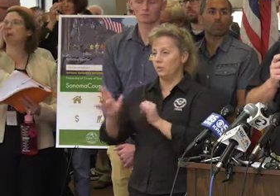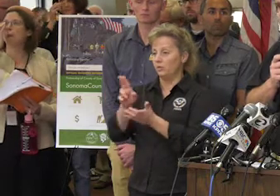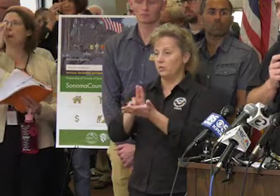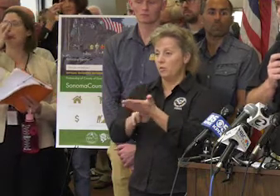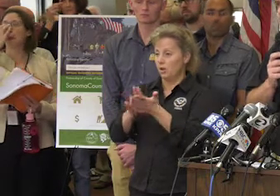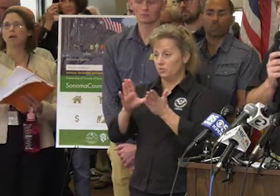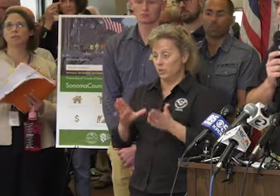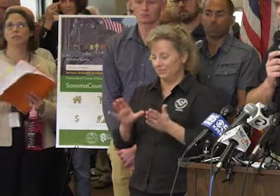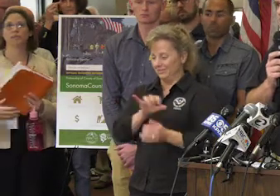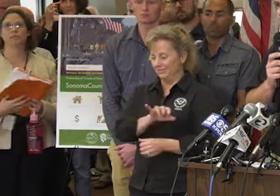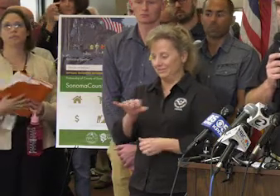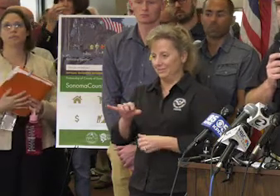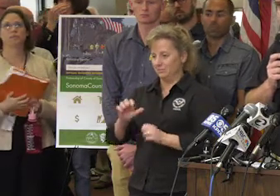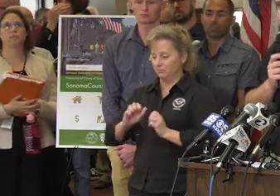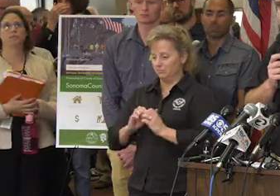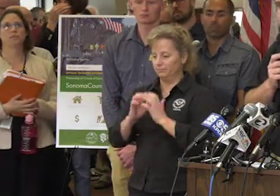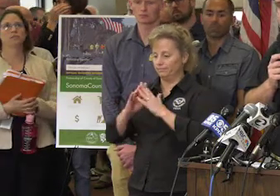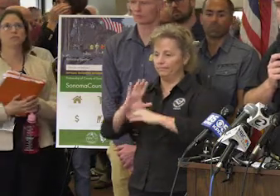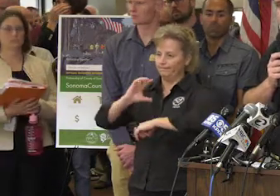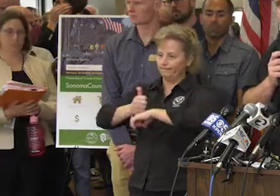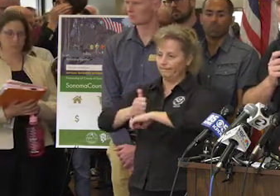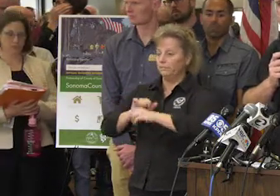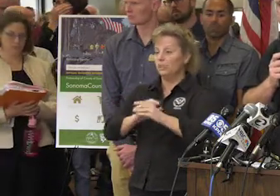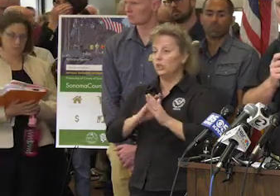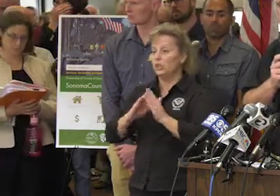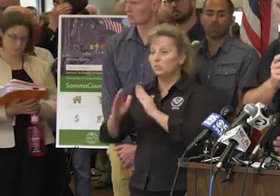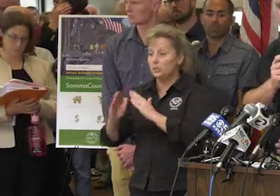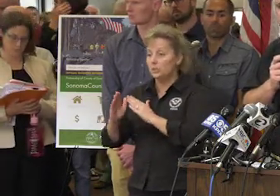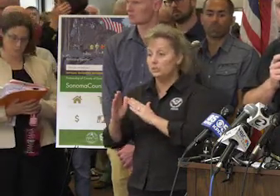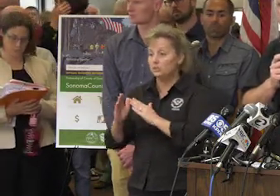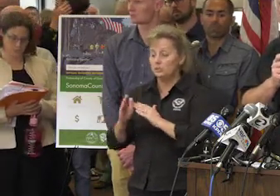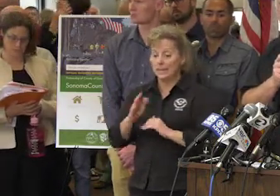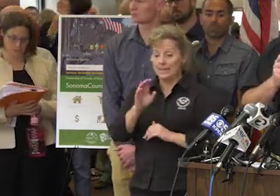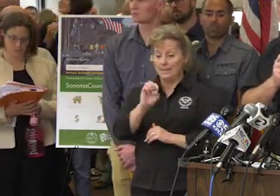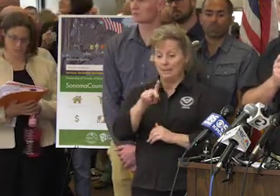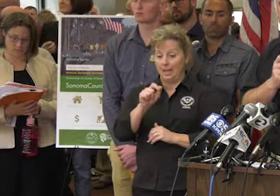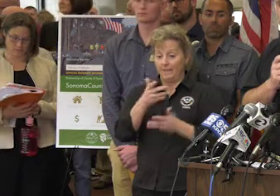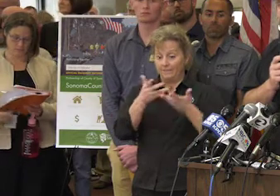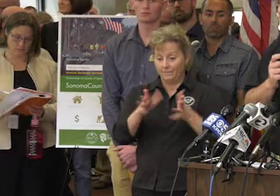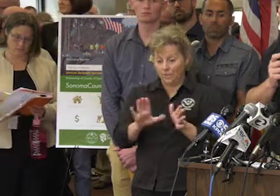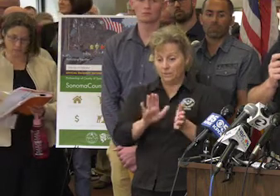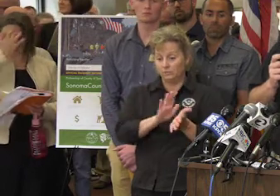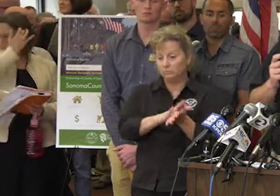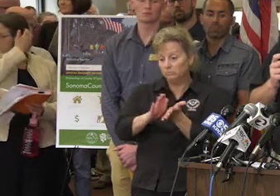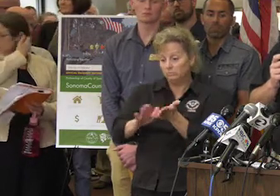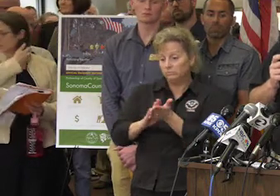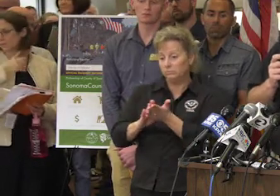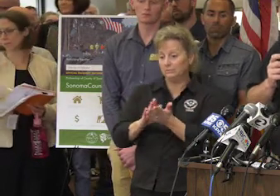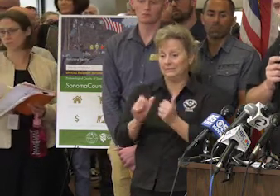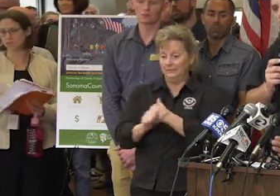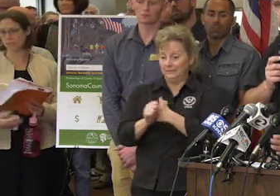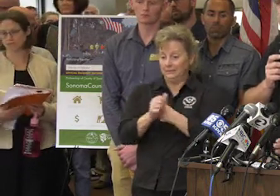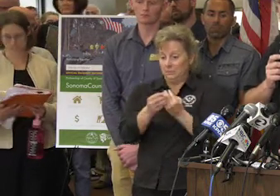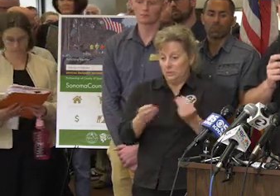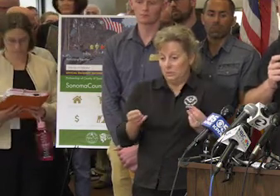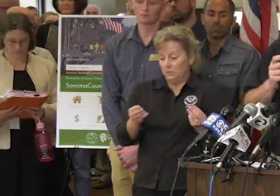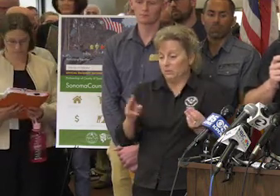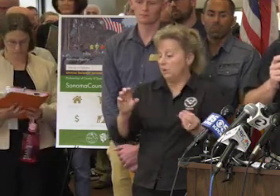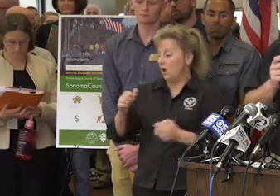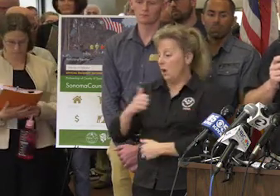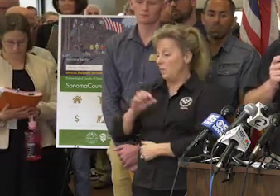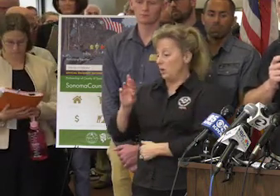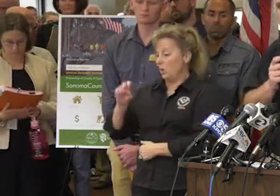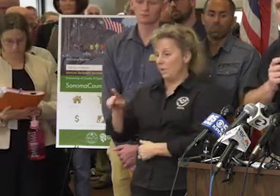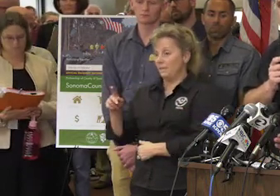contractors similarly are mobilizing in the community, and as soon as EPA finishes their sweeps of toxic materials, Army Corps of